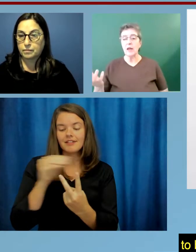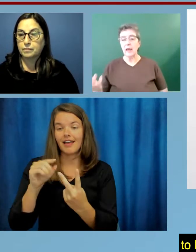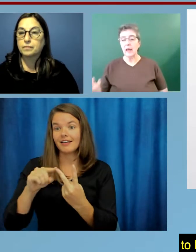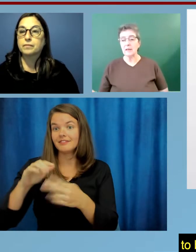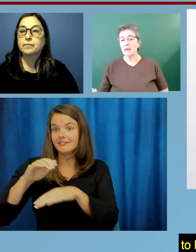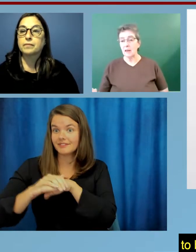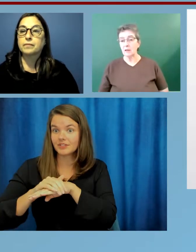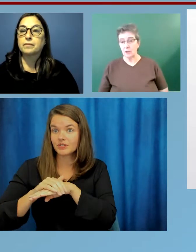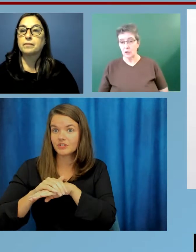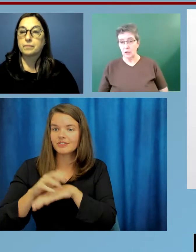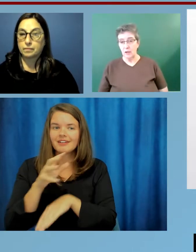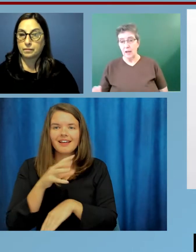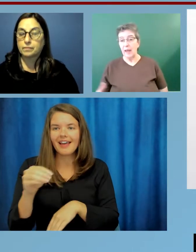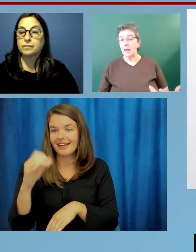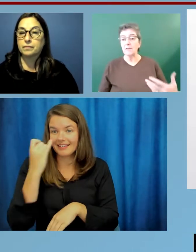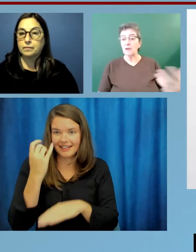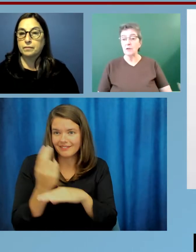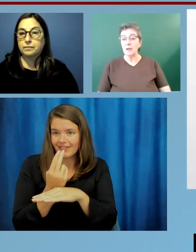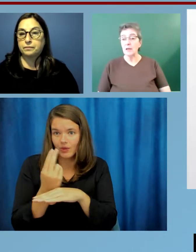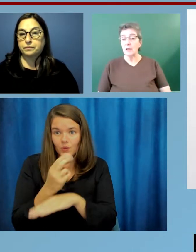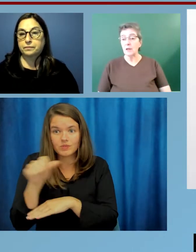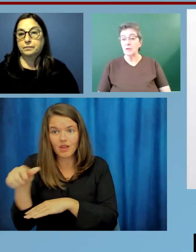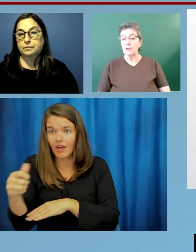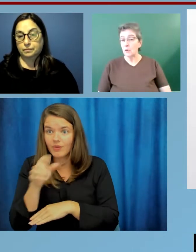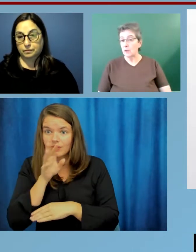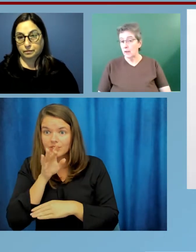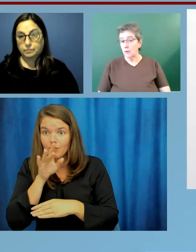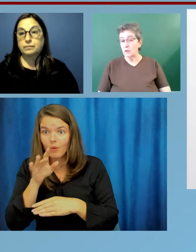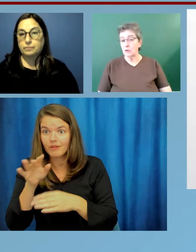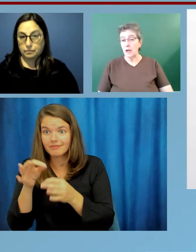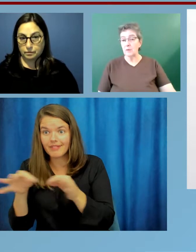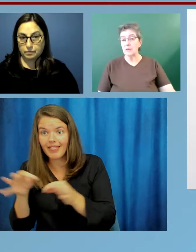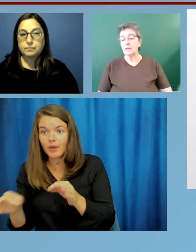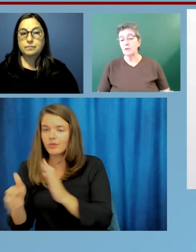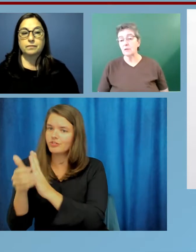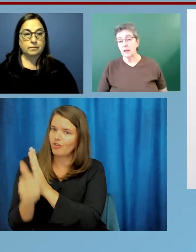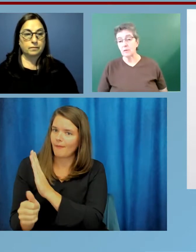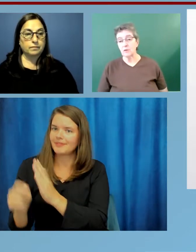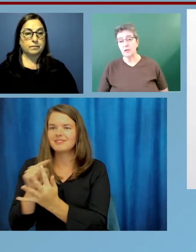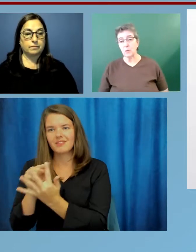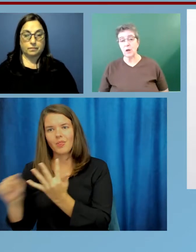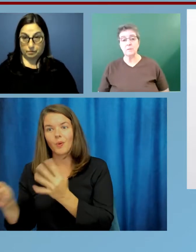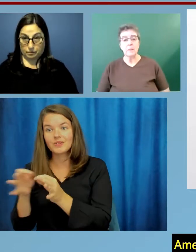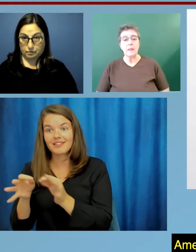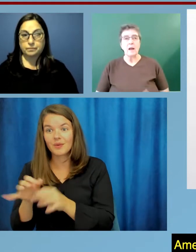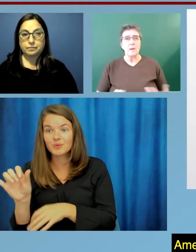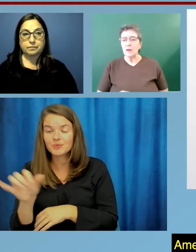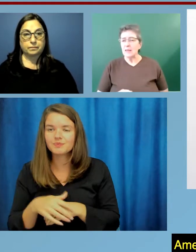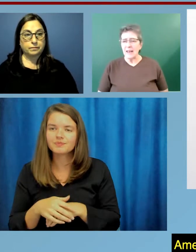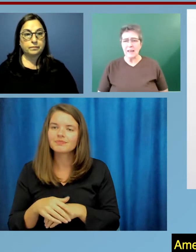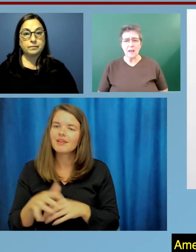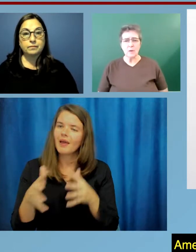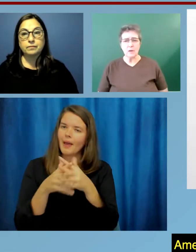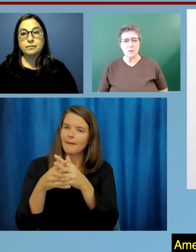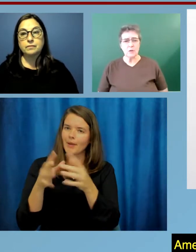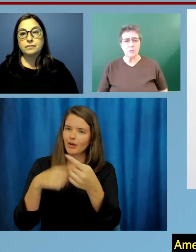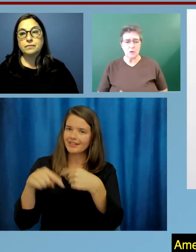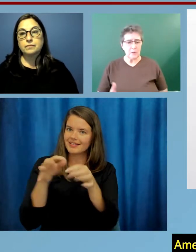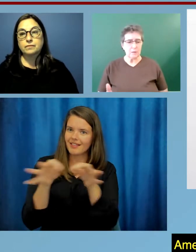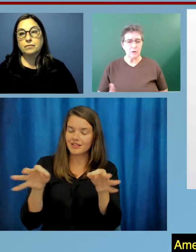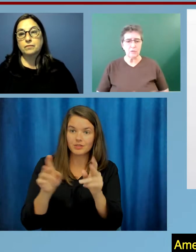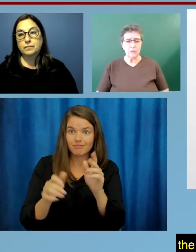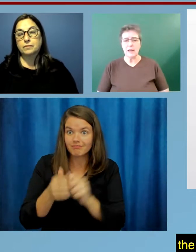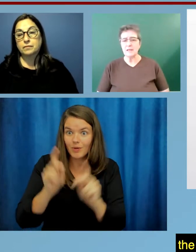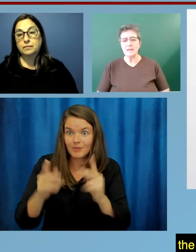Language, and English. And if they're using any other spoken language, competencies in those languages as well. American Sign Language, which